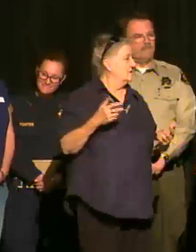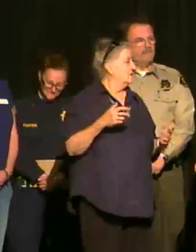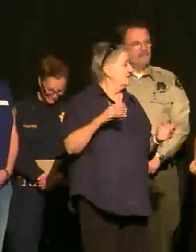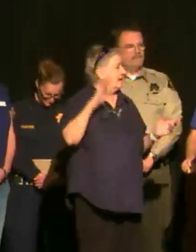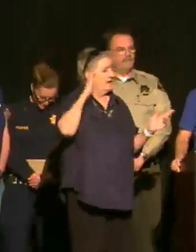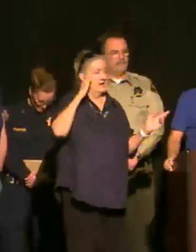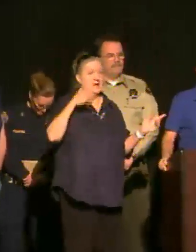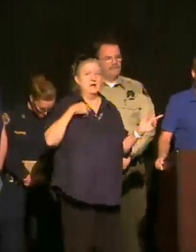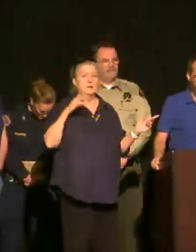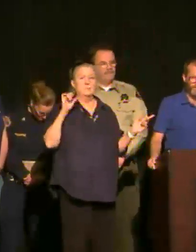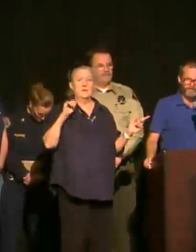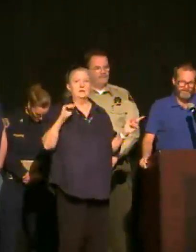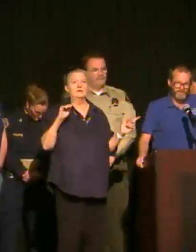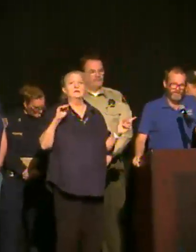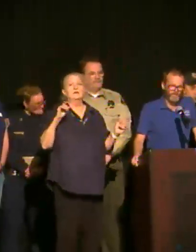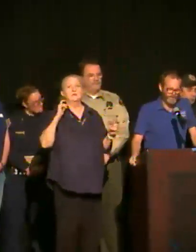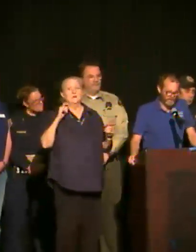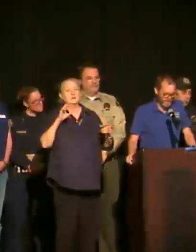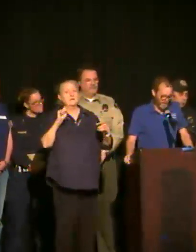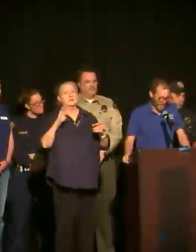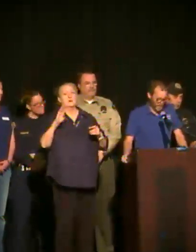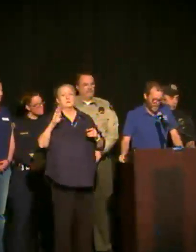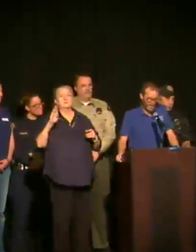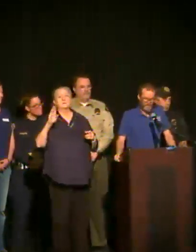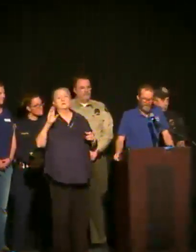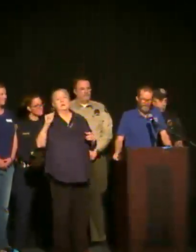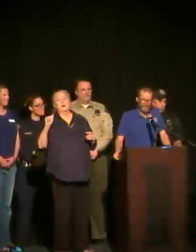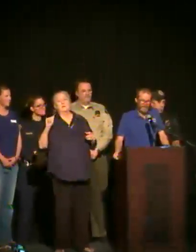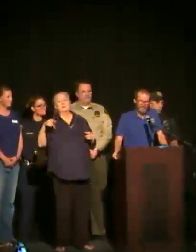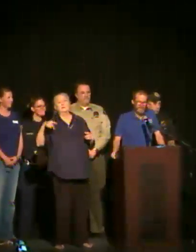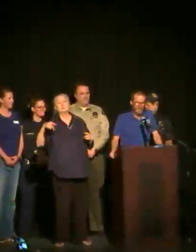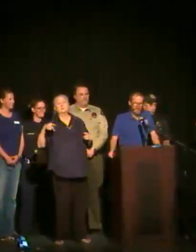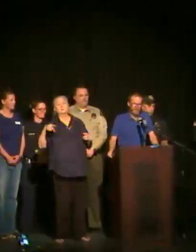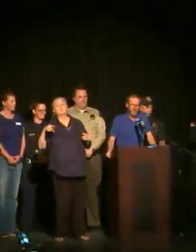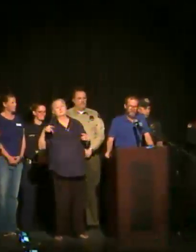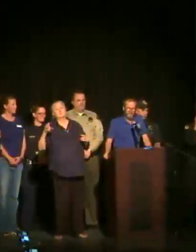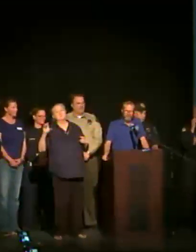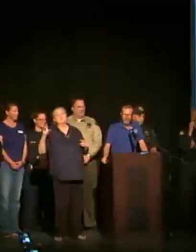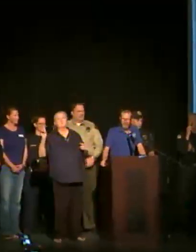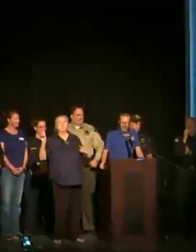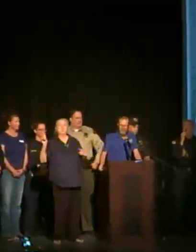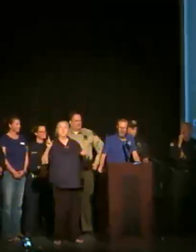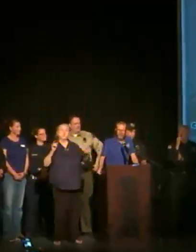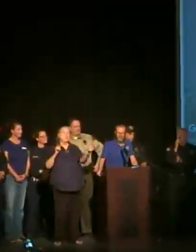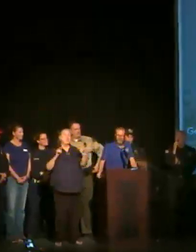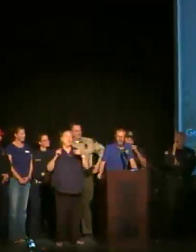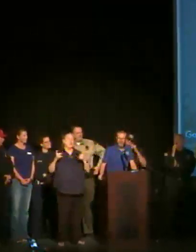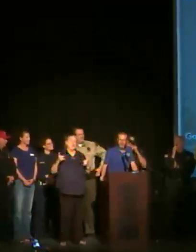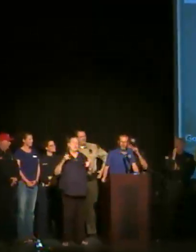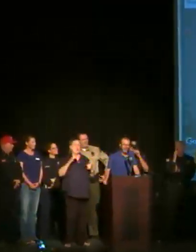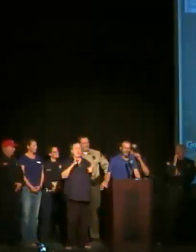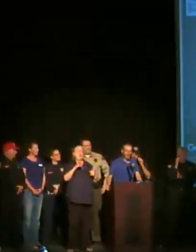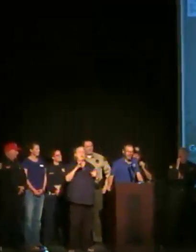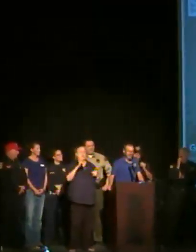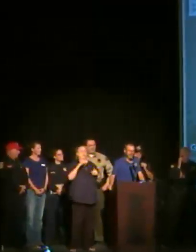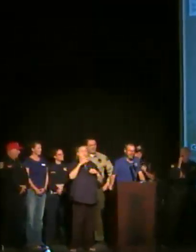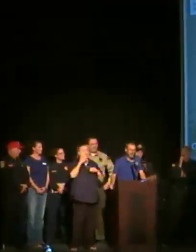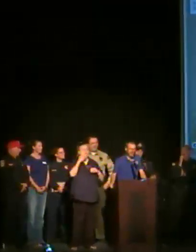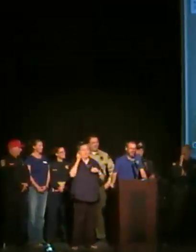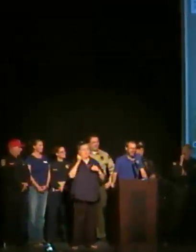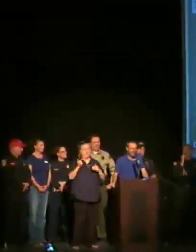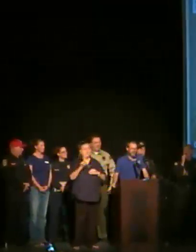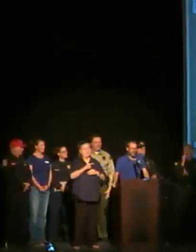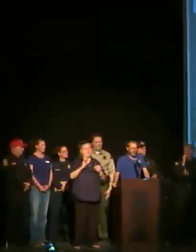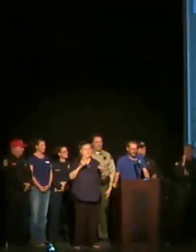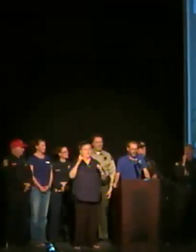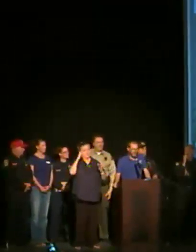hi, I'm Ben Ellenberger with the Santa Barbara County Air Pollution Control District. Today, actually, the air quality was better than we